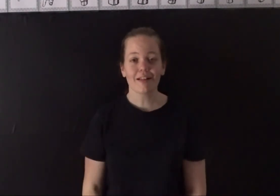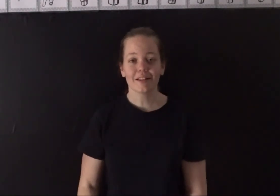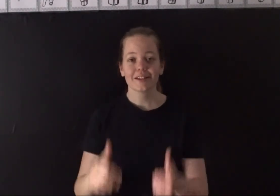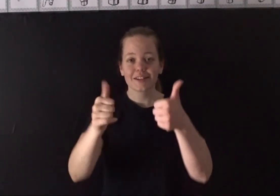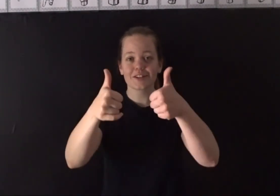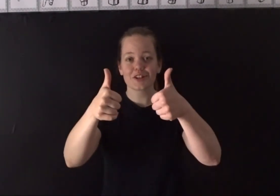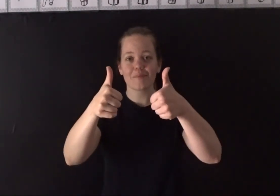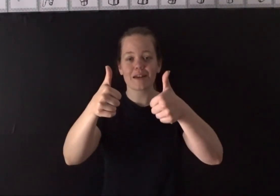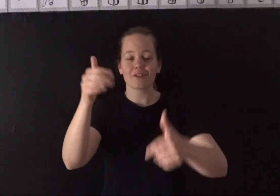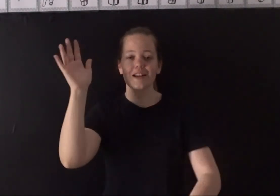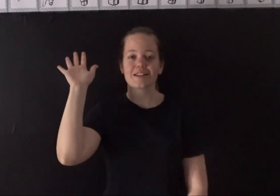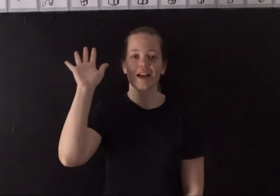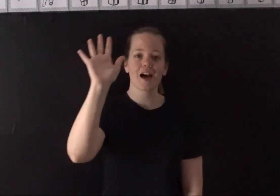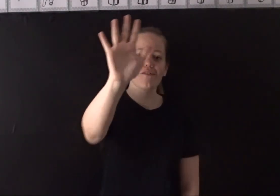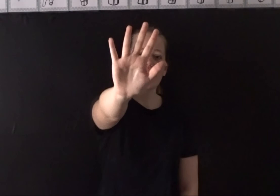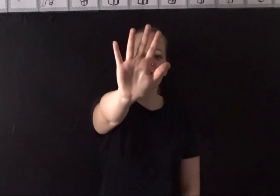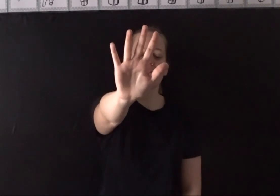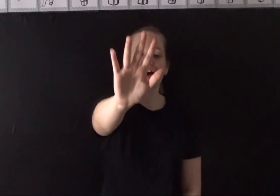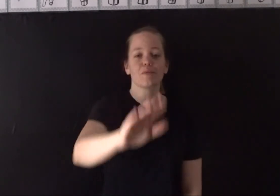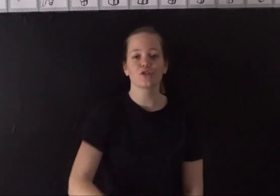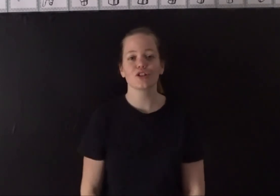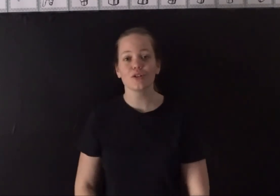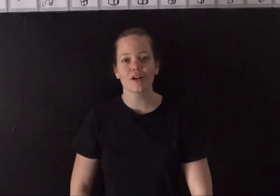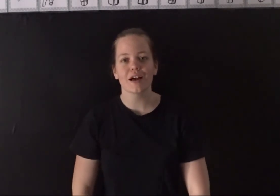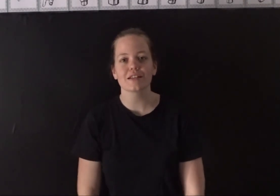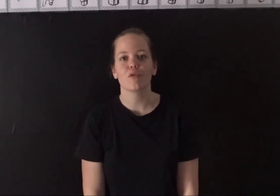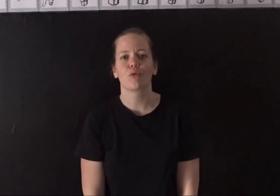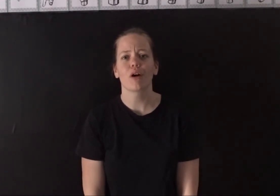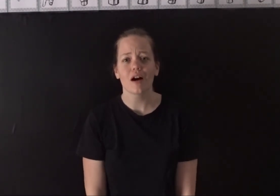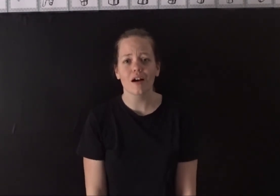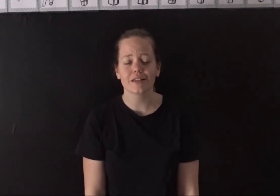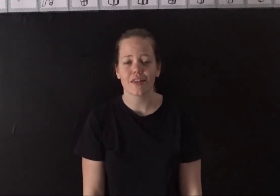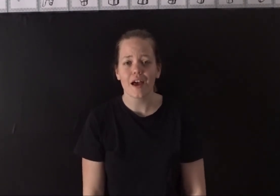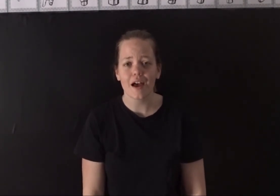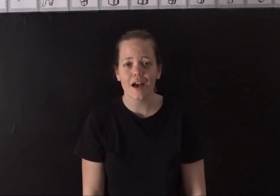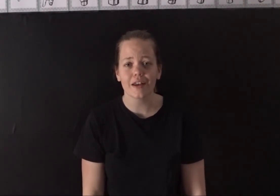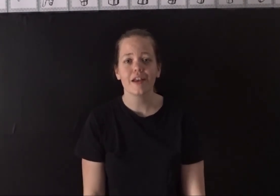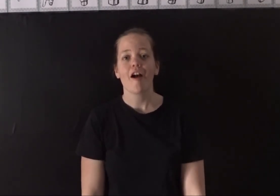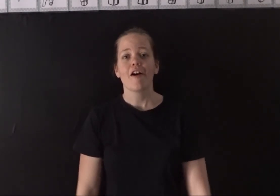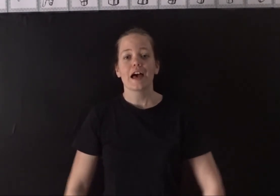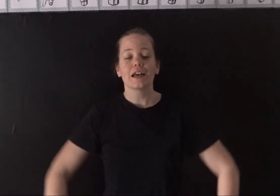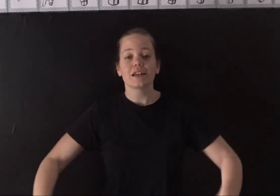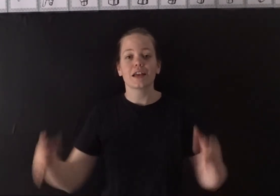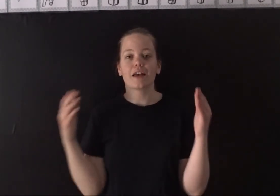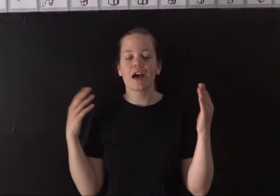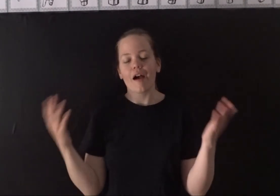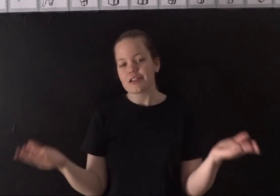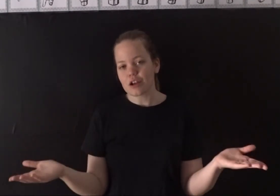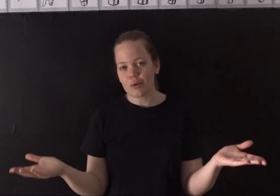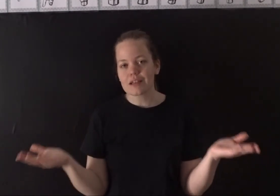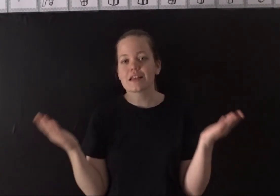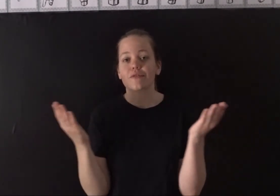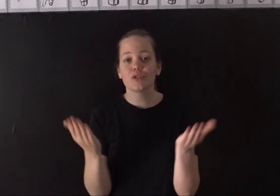Well, good job, my friends. High five. I'm sure you guys rocked that. And again, as always, if you know